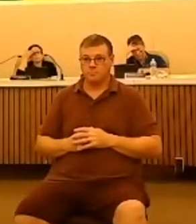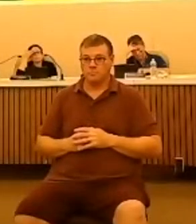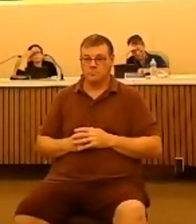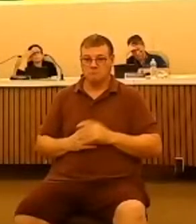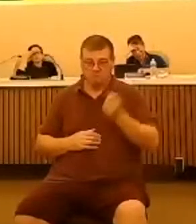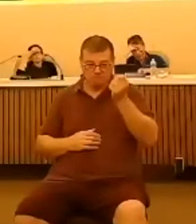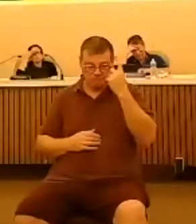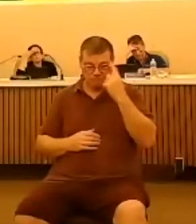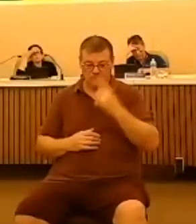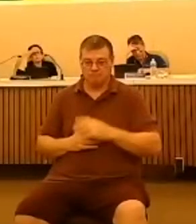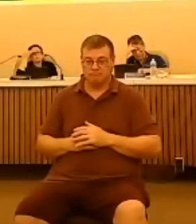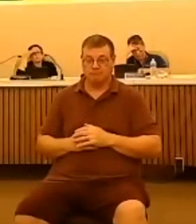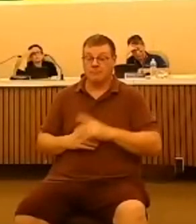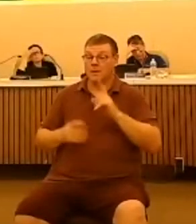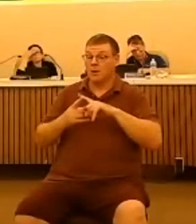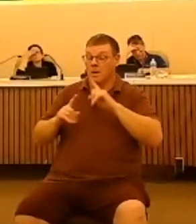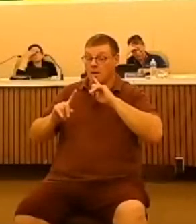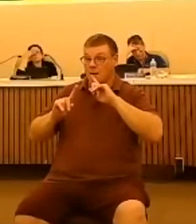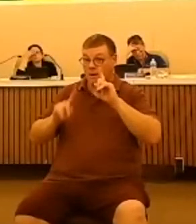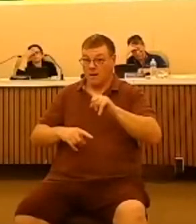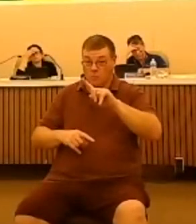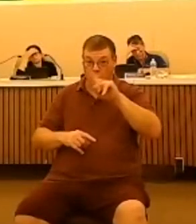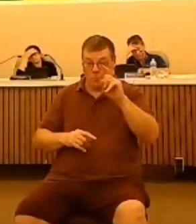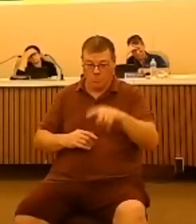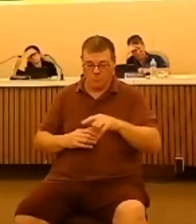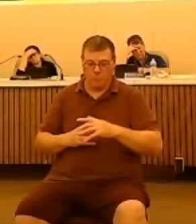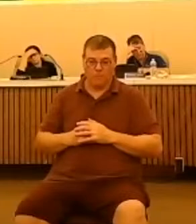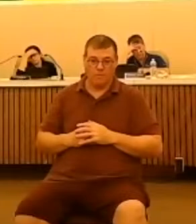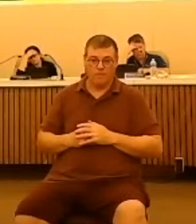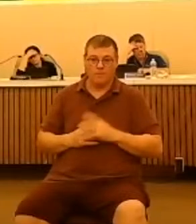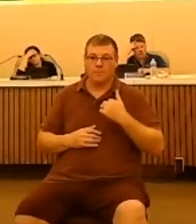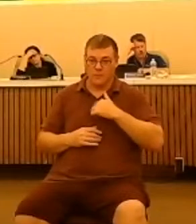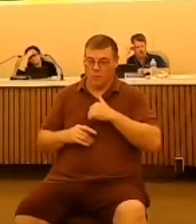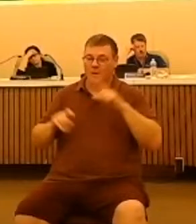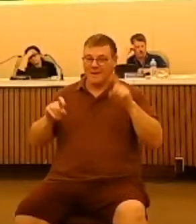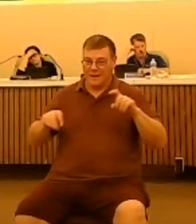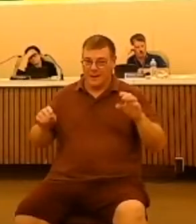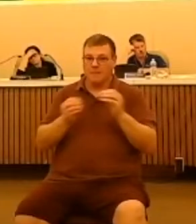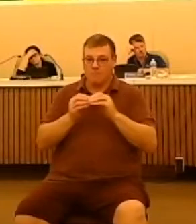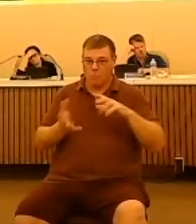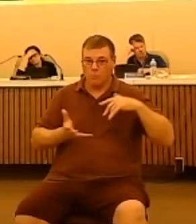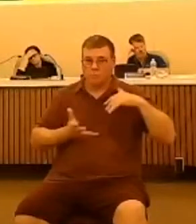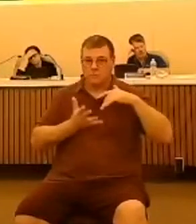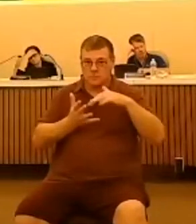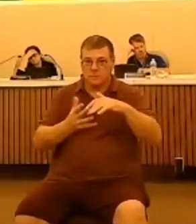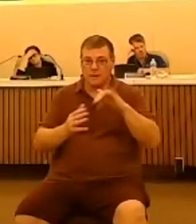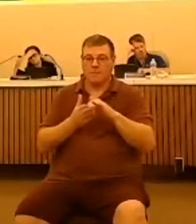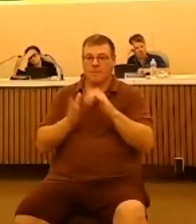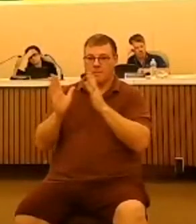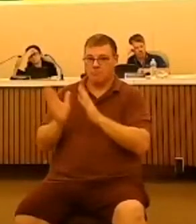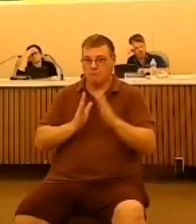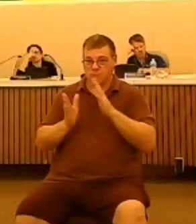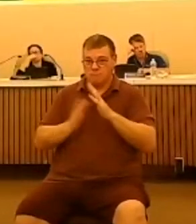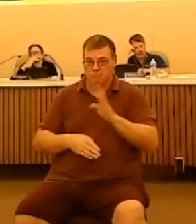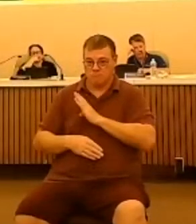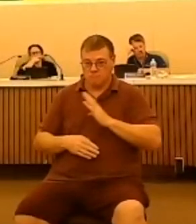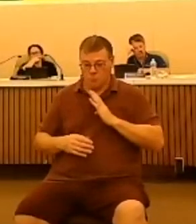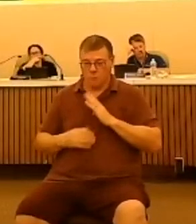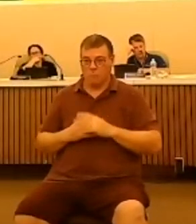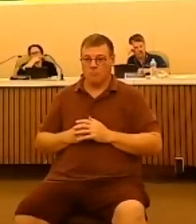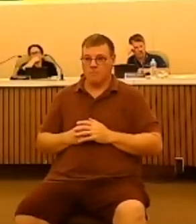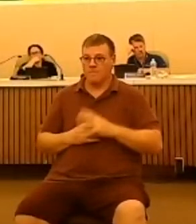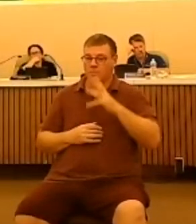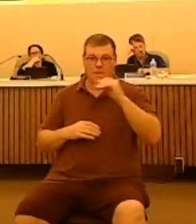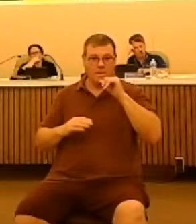Understood. To answer the question, we have to do more study. Again, that gets into the planning board, not